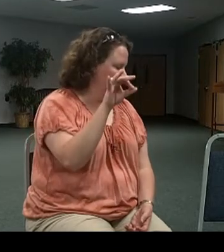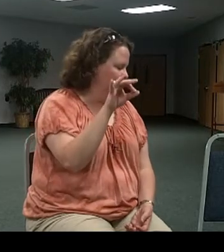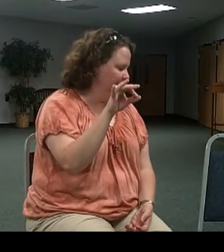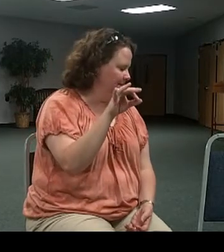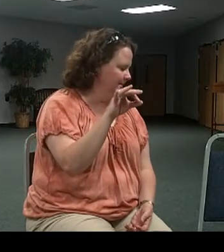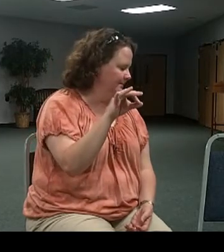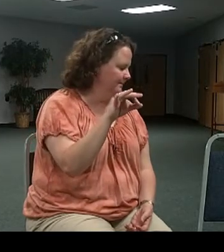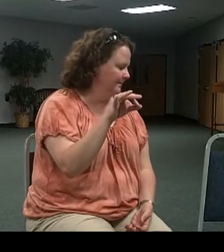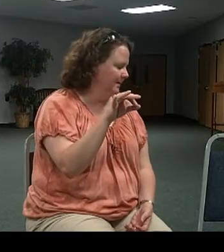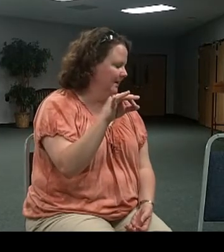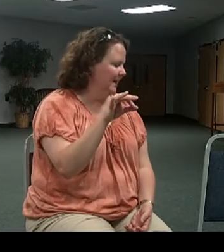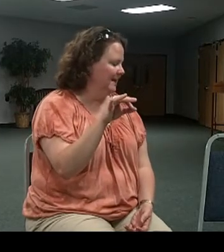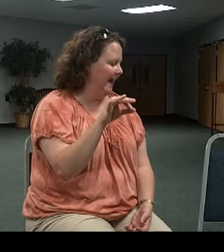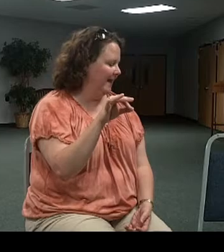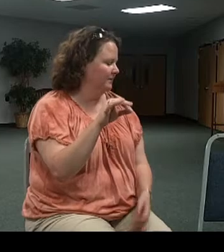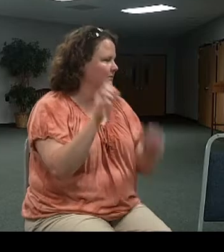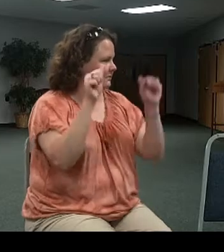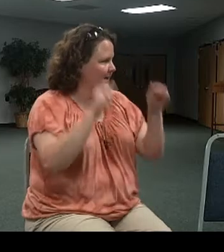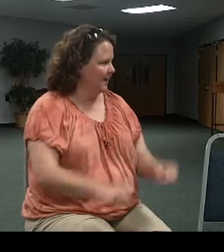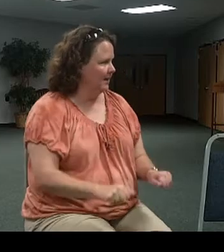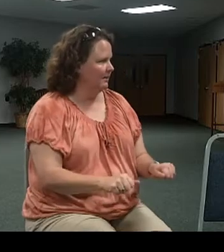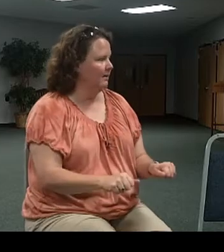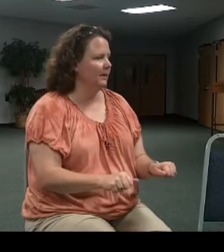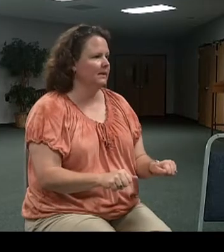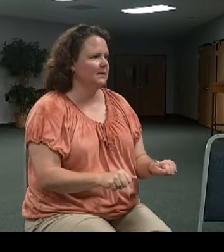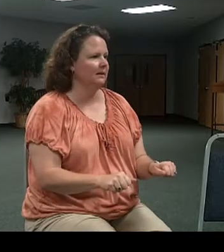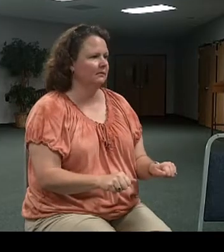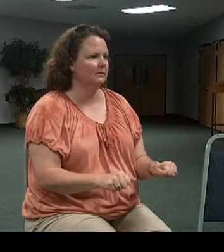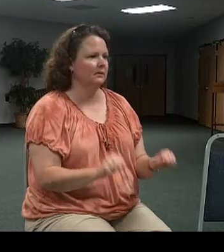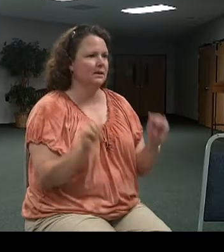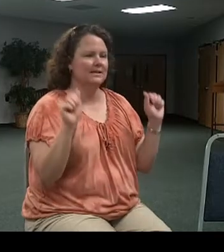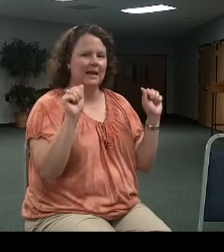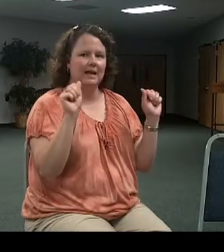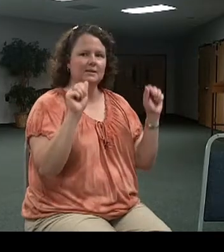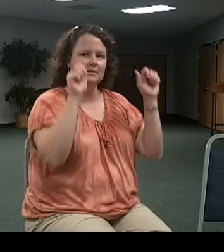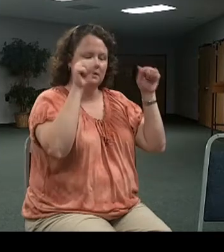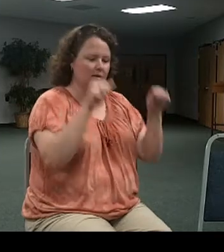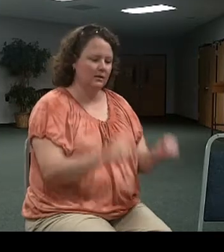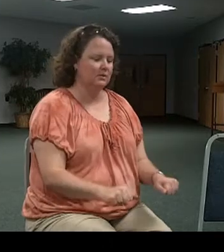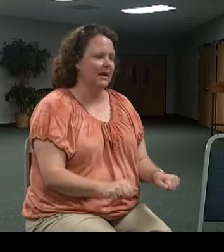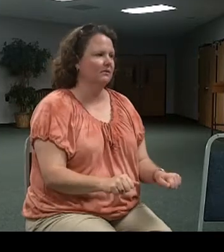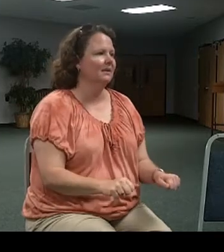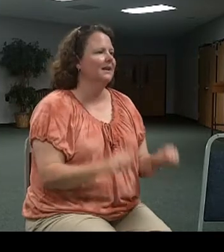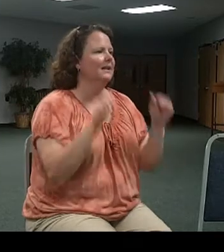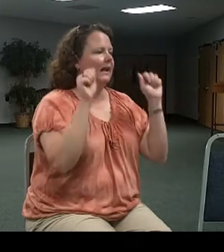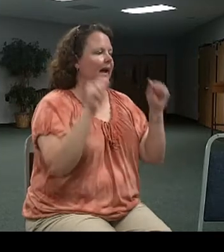Find. Can. The ability. It's A's. Go down. Can.